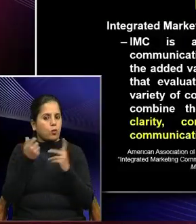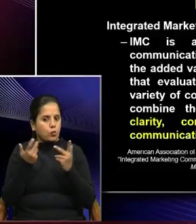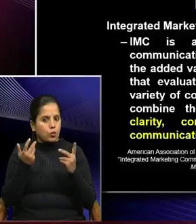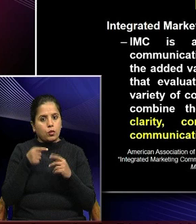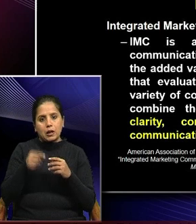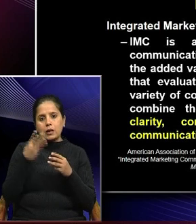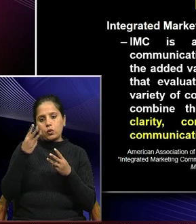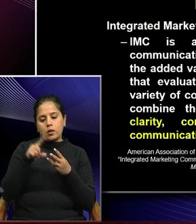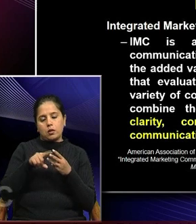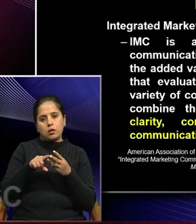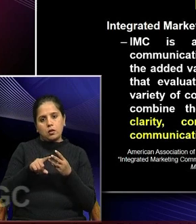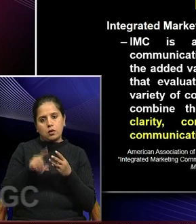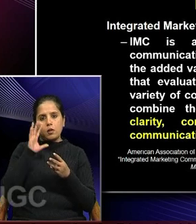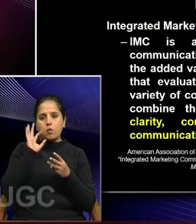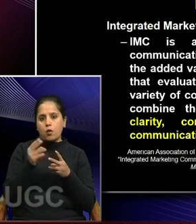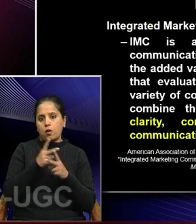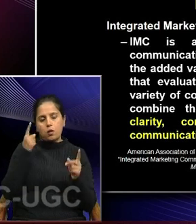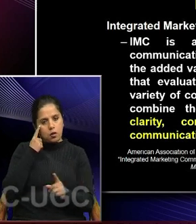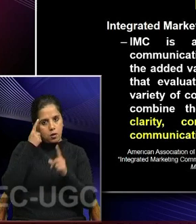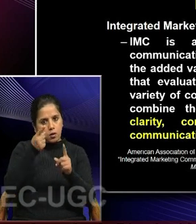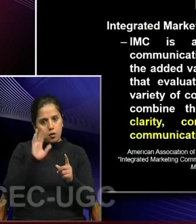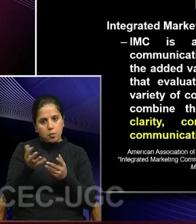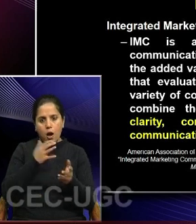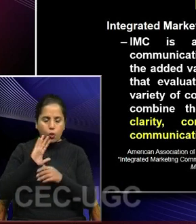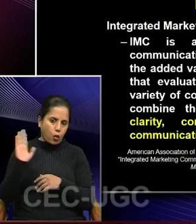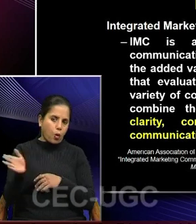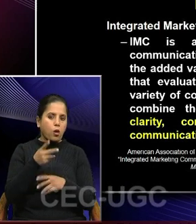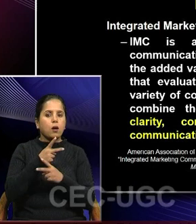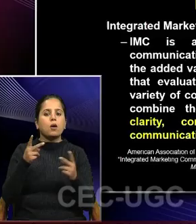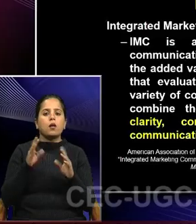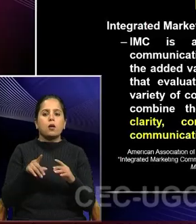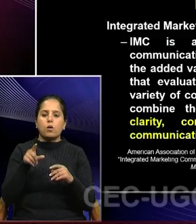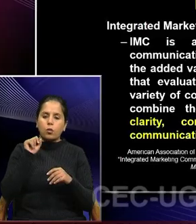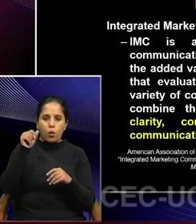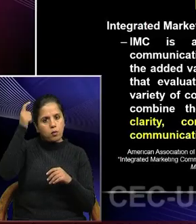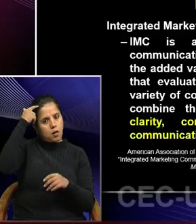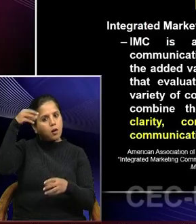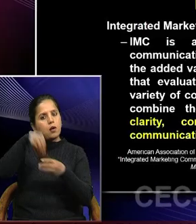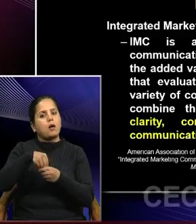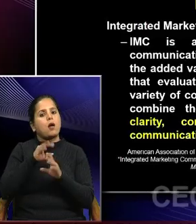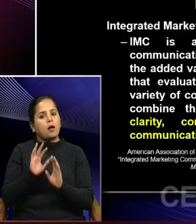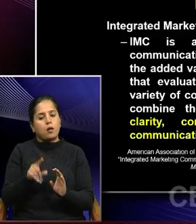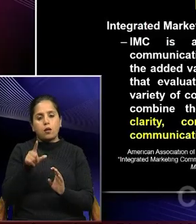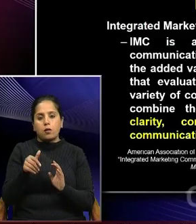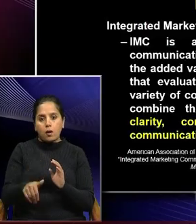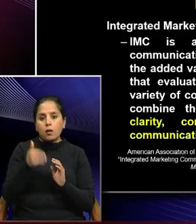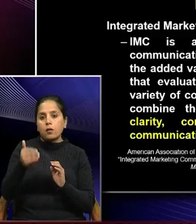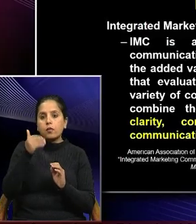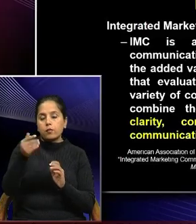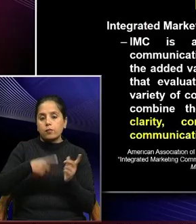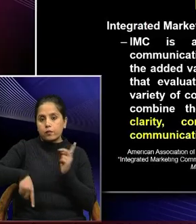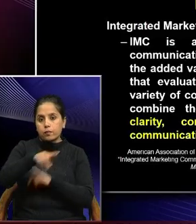are the 3 important motives which every marketer has in his or her mind while going for